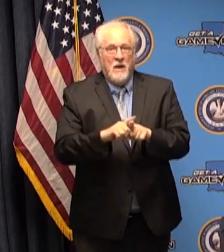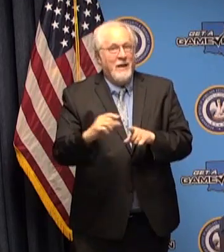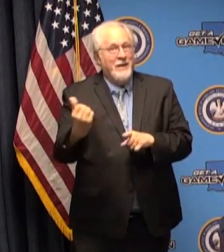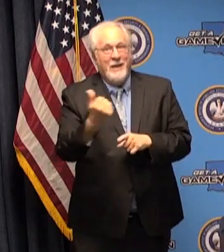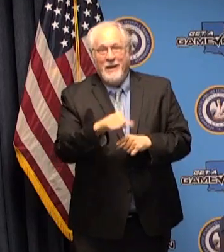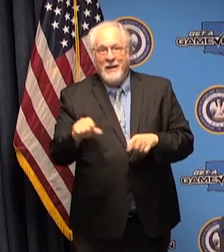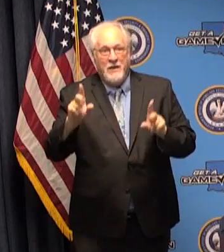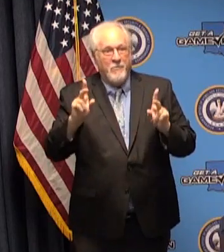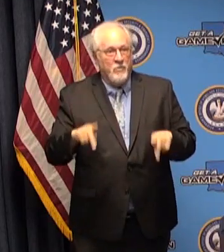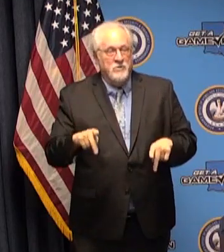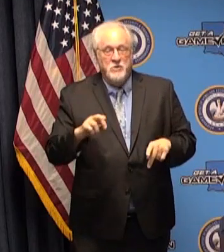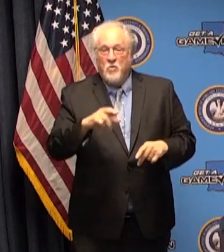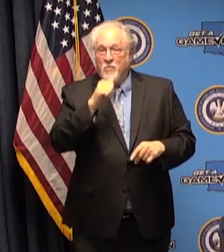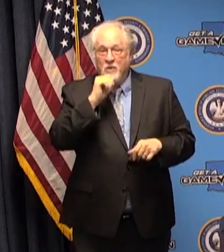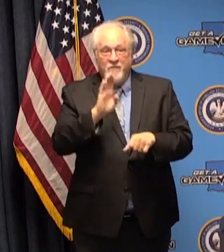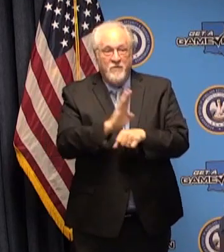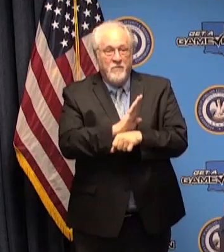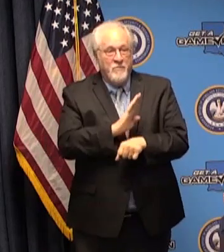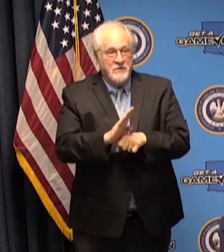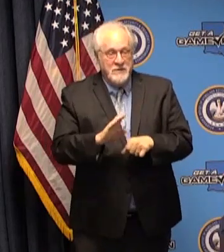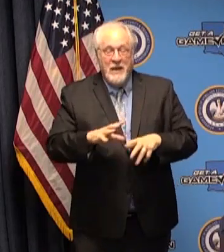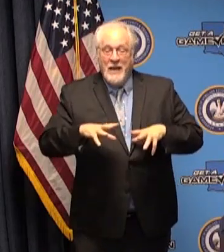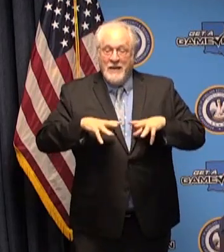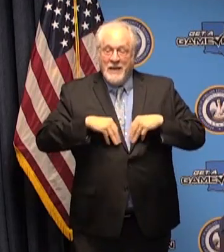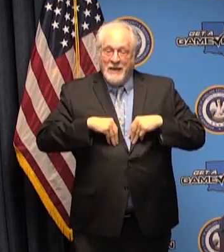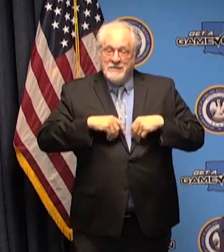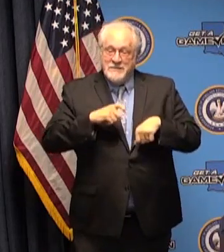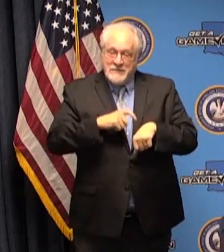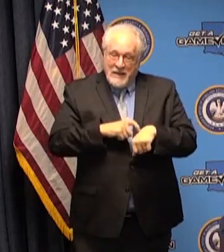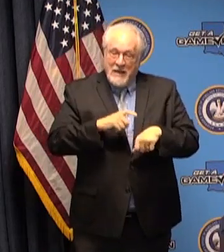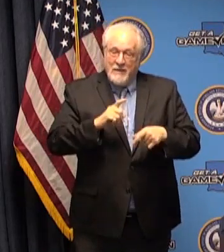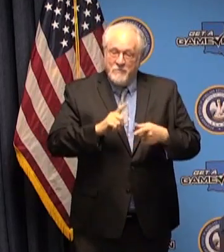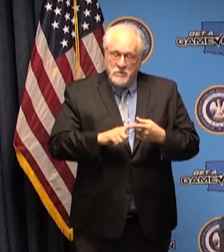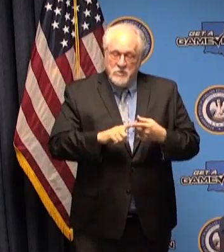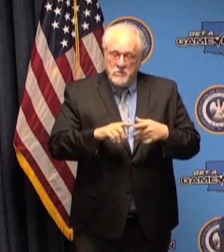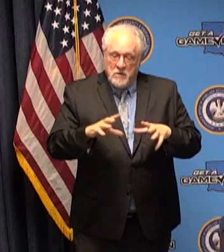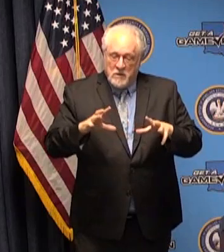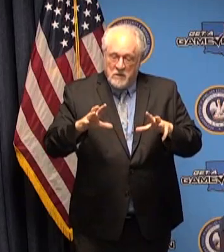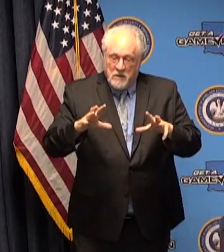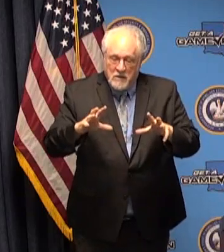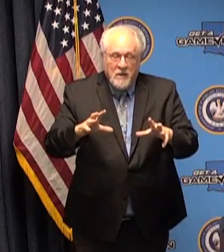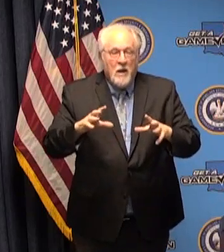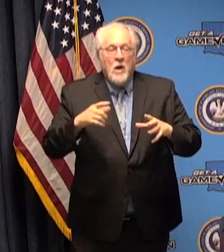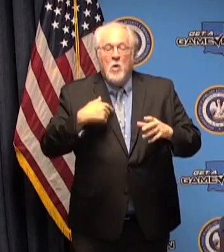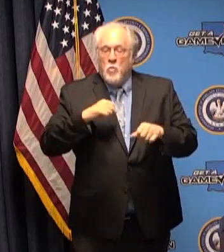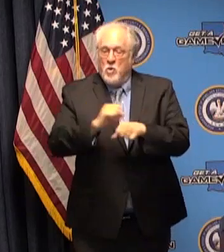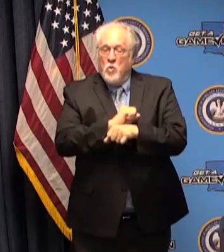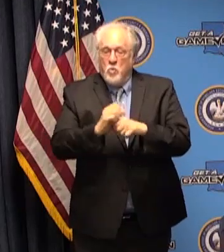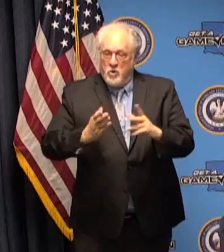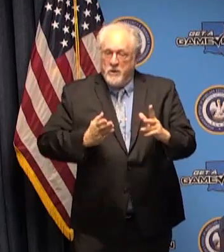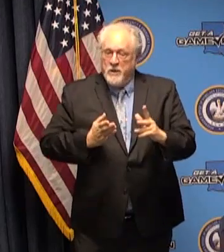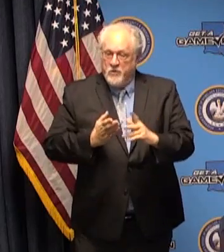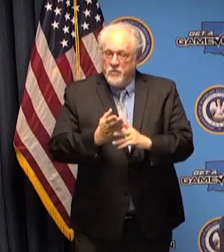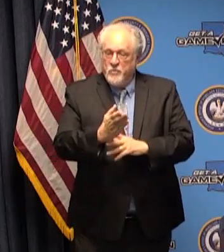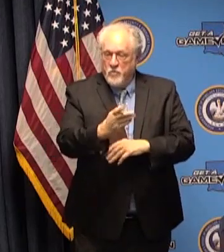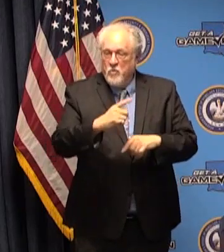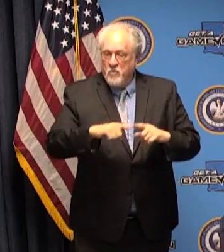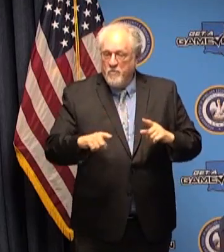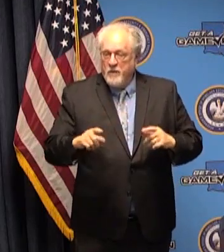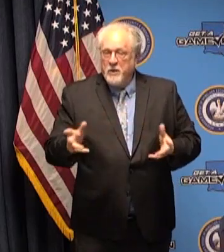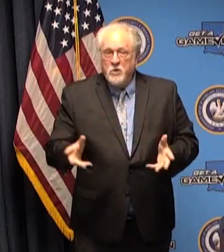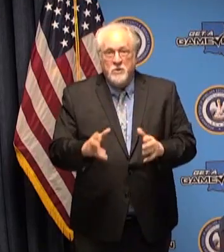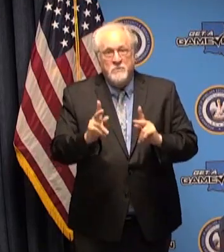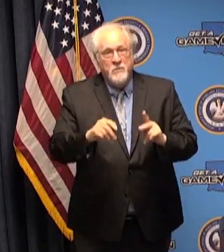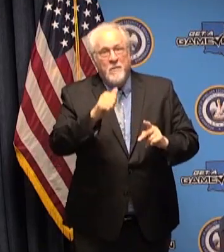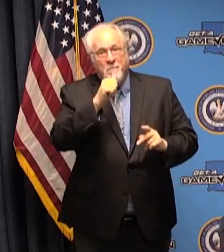any individual or private business, it takes some time to accommodate that volume. We're working through that right now, but we encourage people to